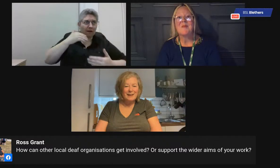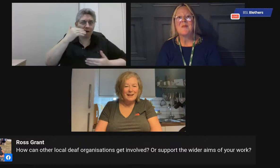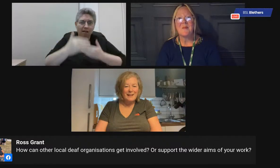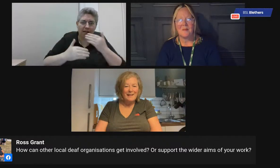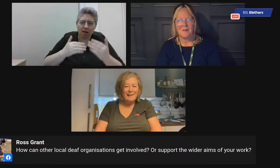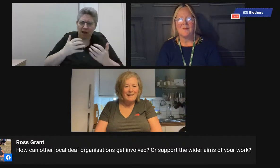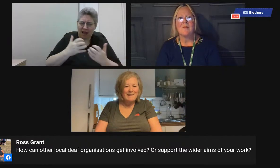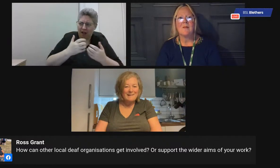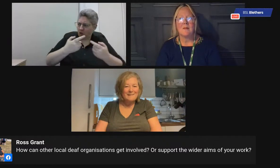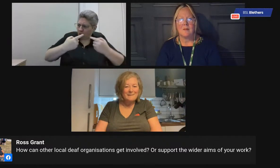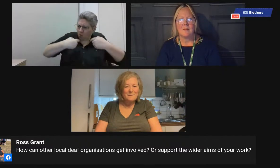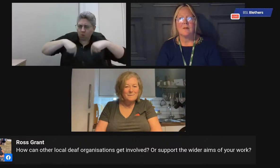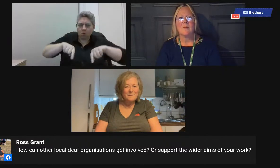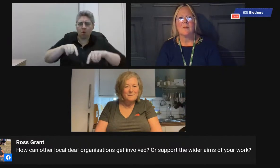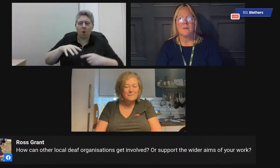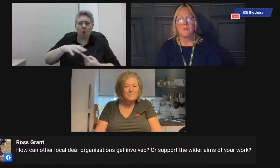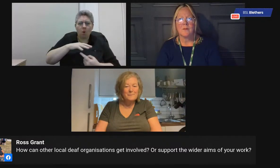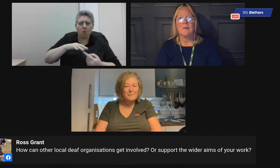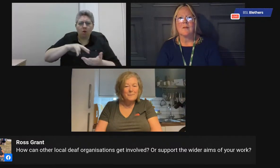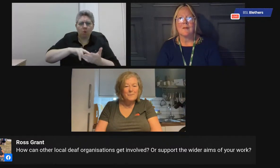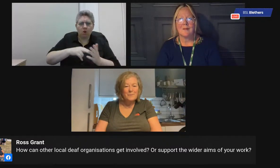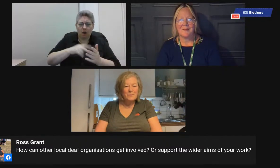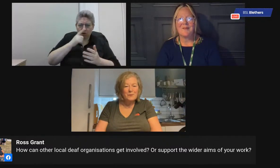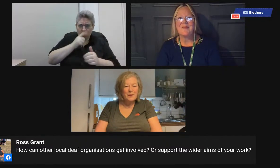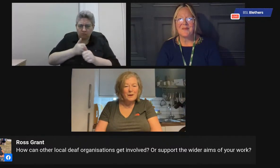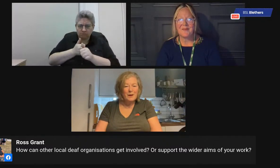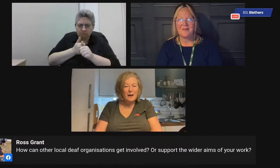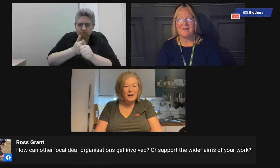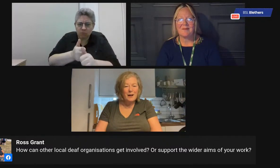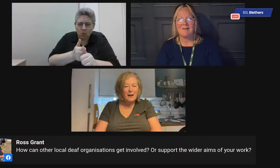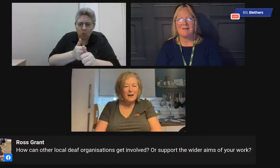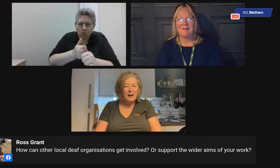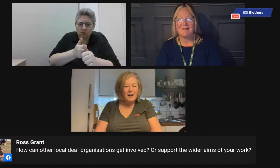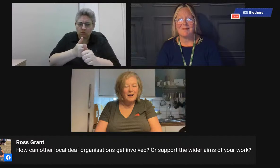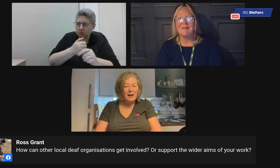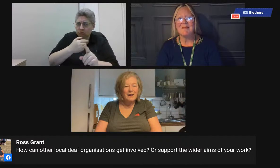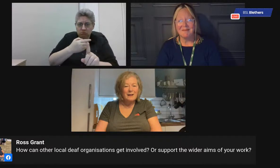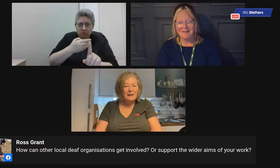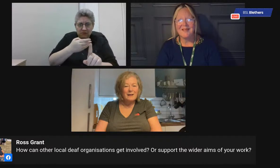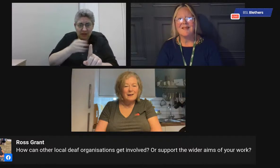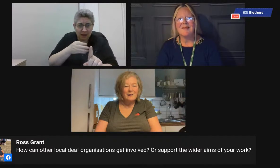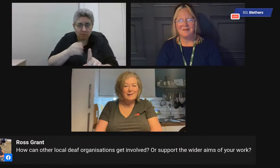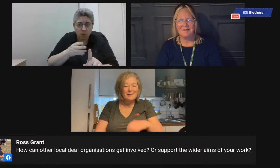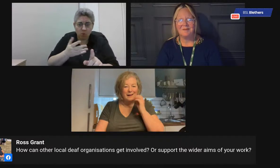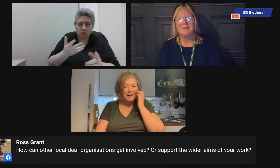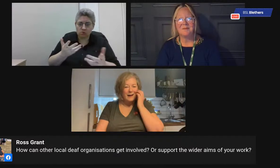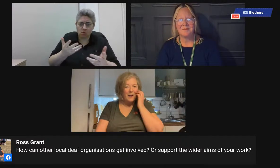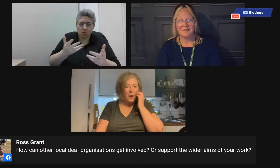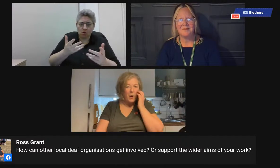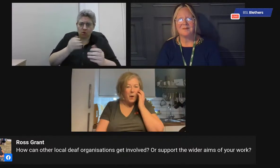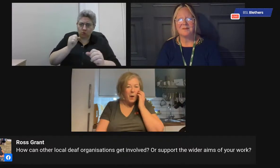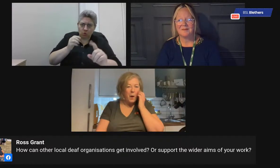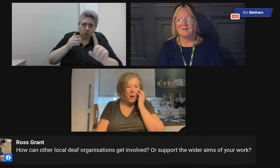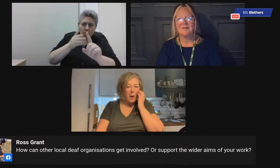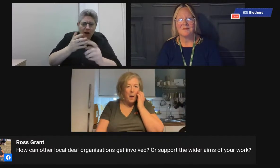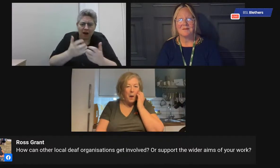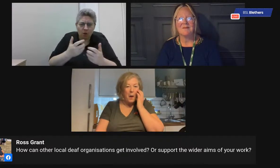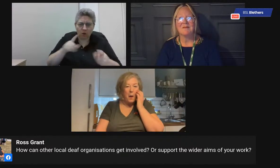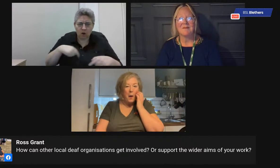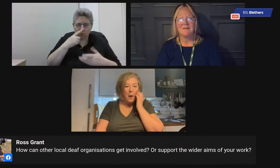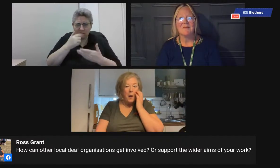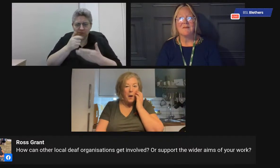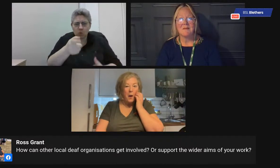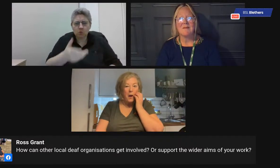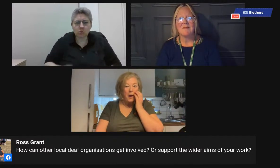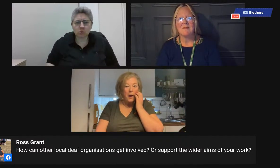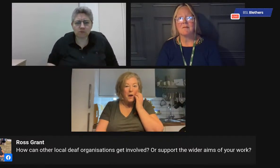And you were talking, Nikki, about, you know, this having a national service, but Ross is asking, how